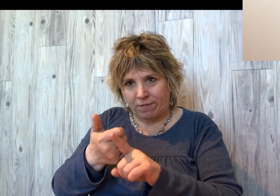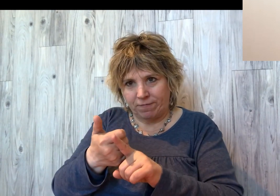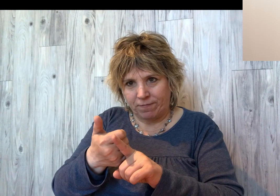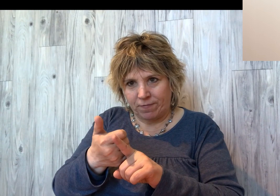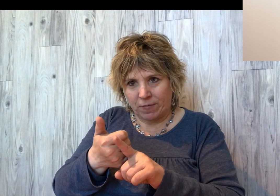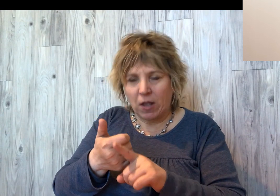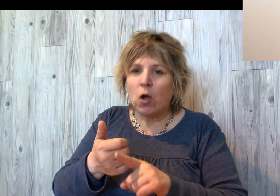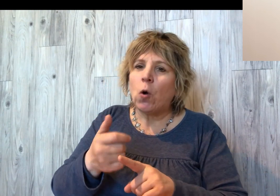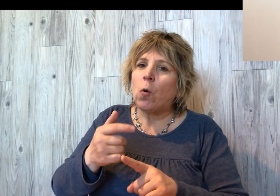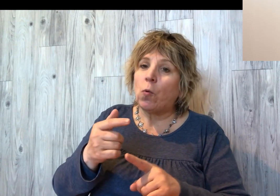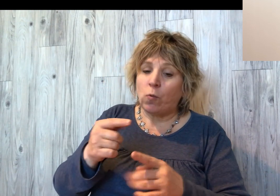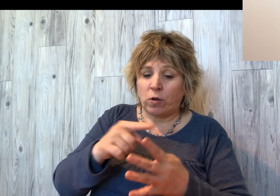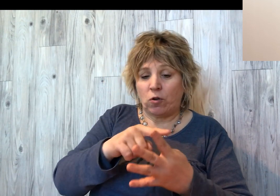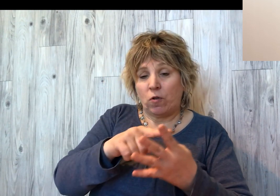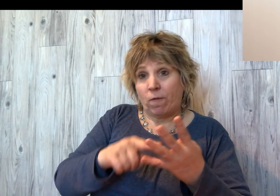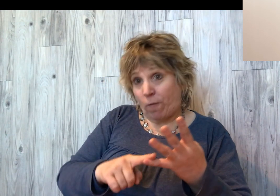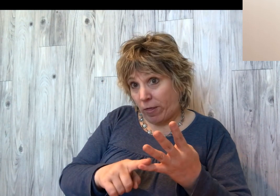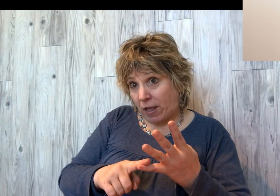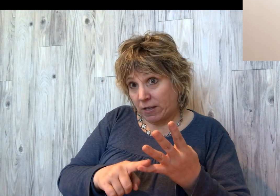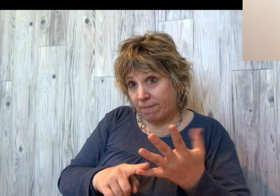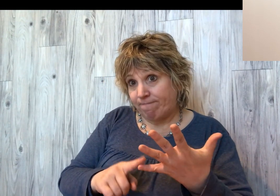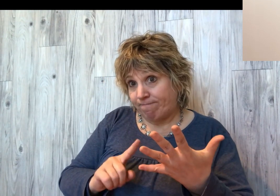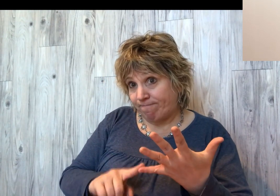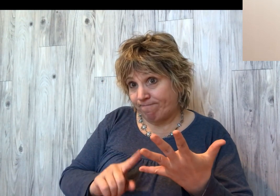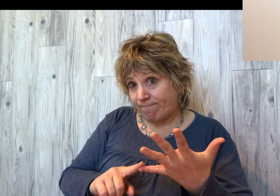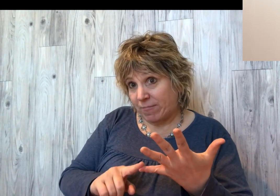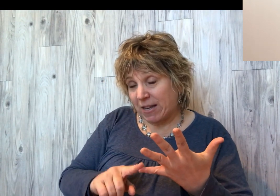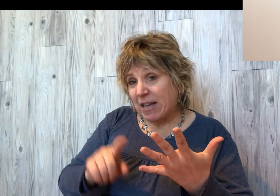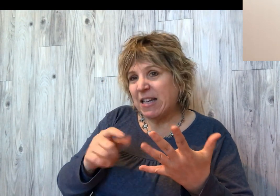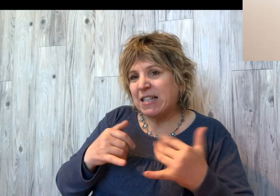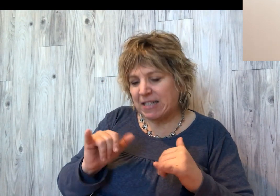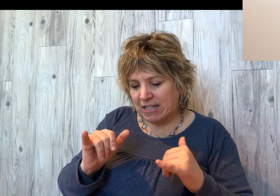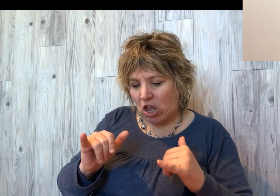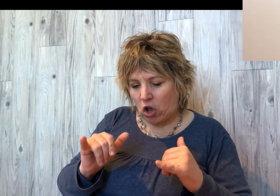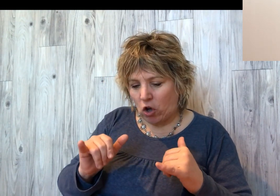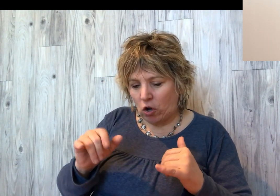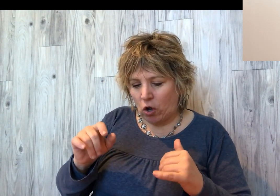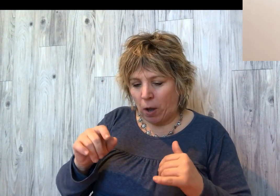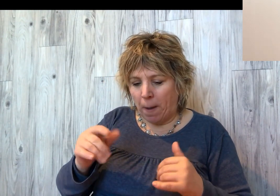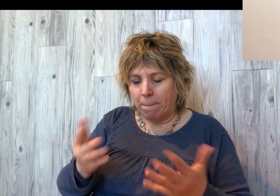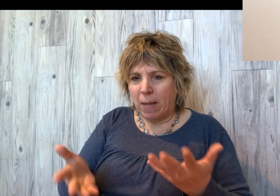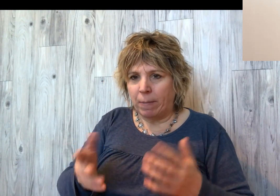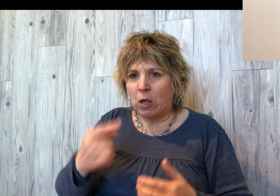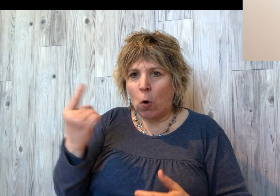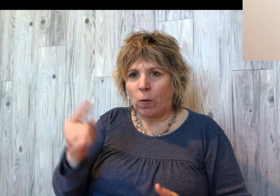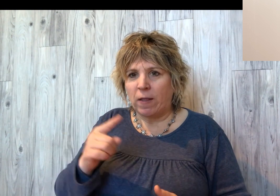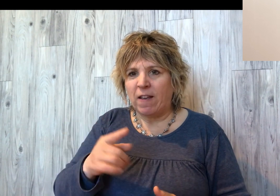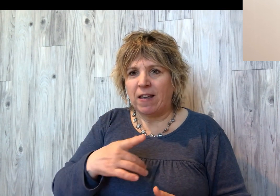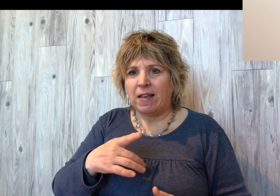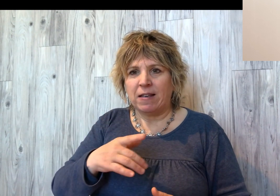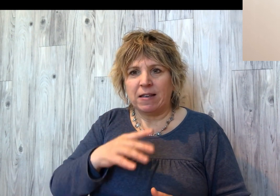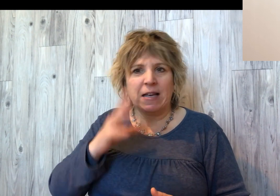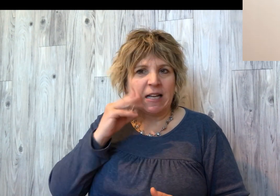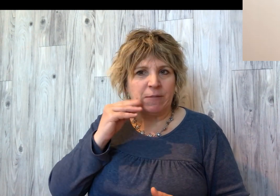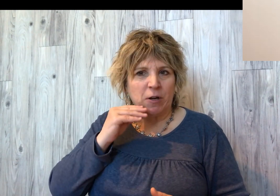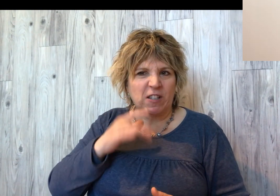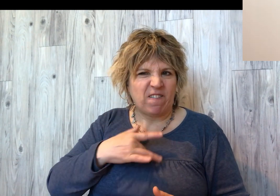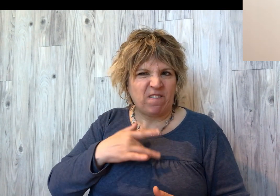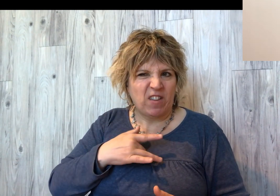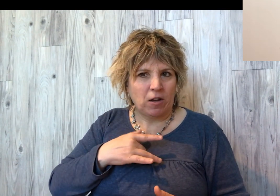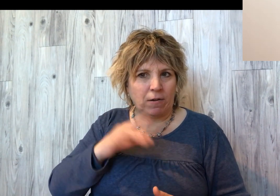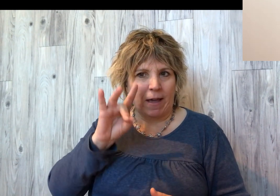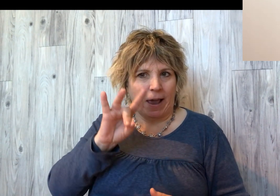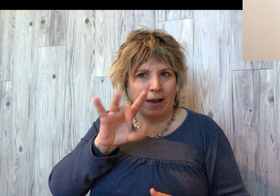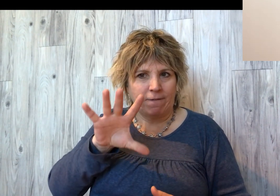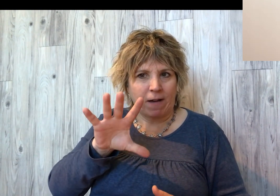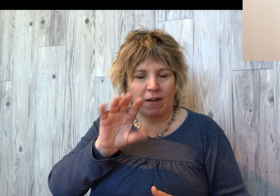And here's why. Because after you do those four steps, you still may feel only 85% free. You